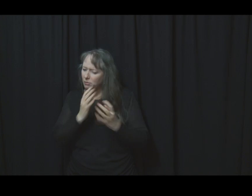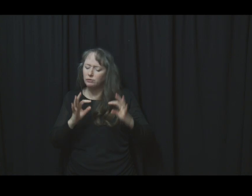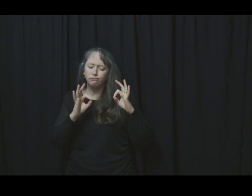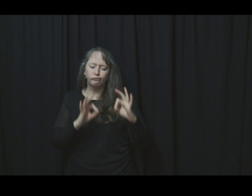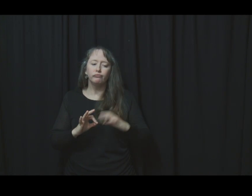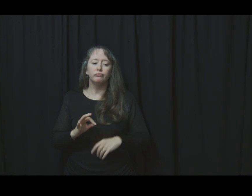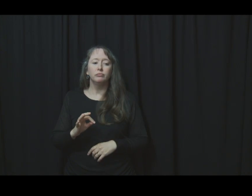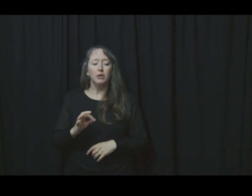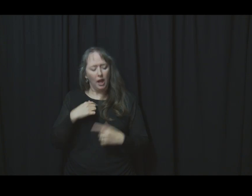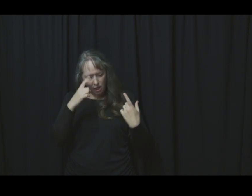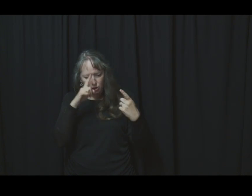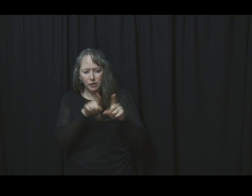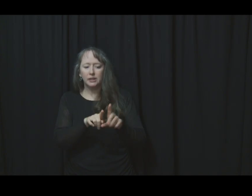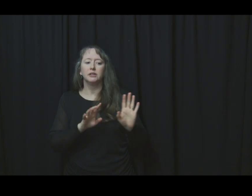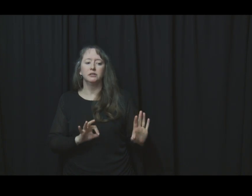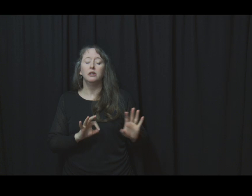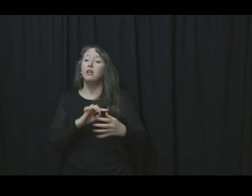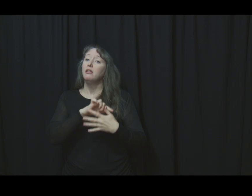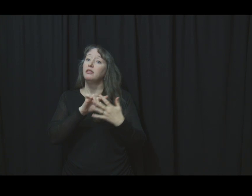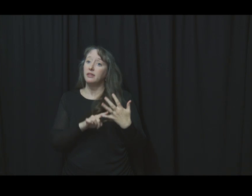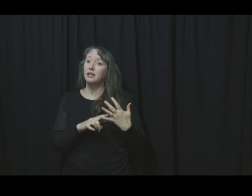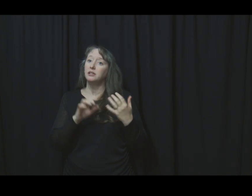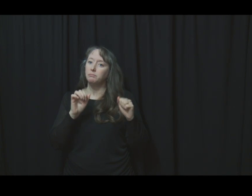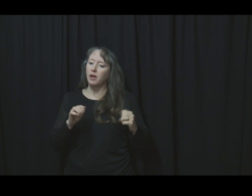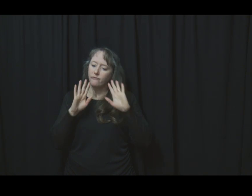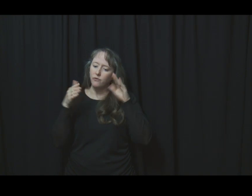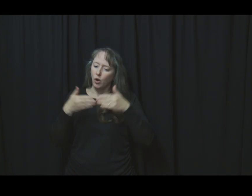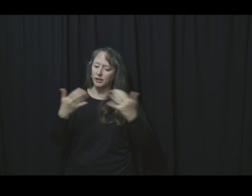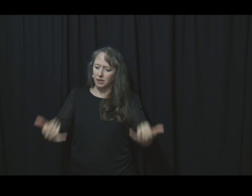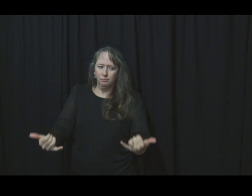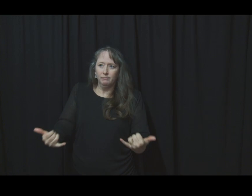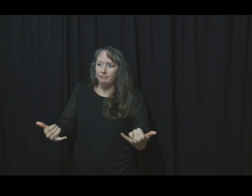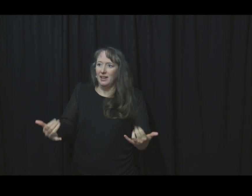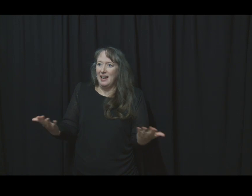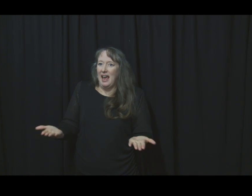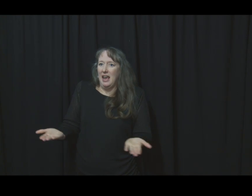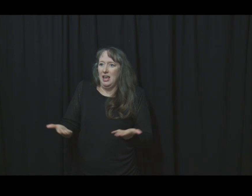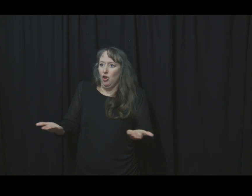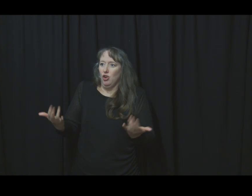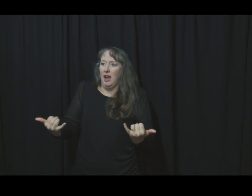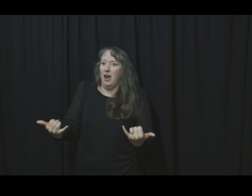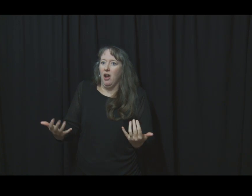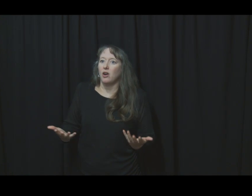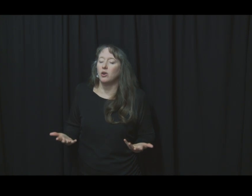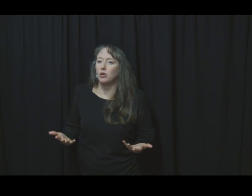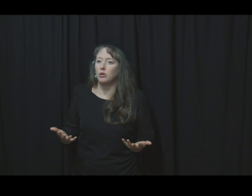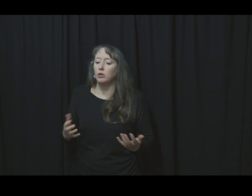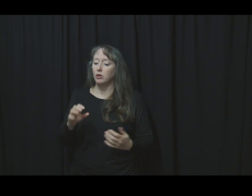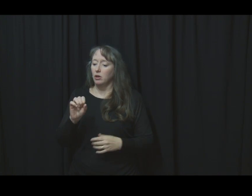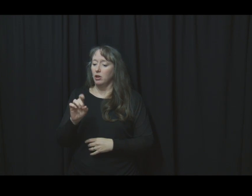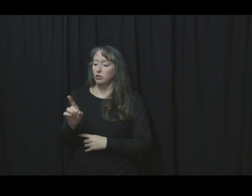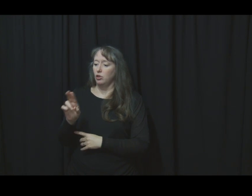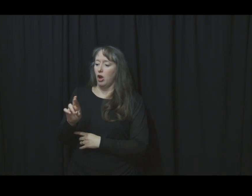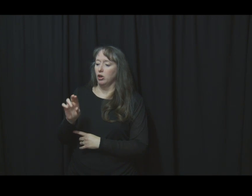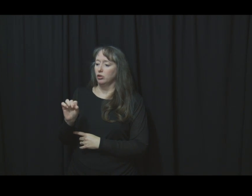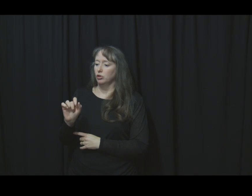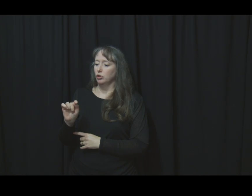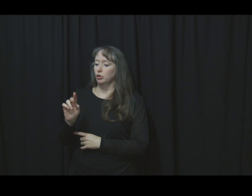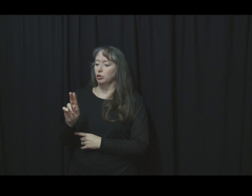they're the things that can be done in the present. And that's just like I showed you, Dr. Stuart Burgess, who invented that gear